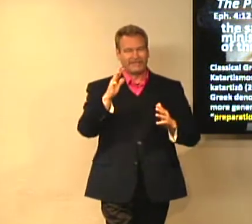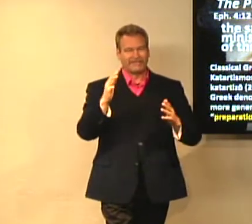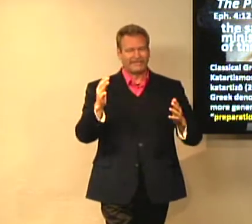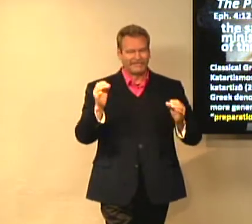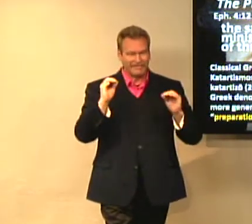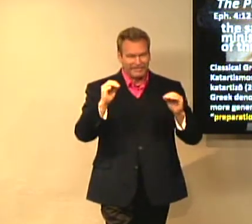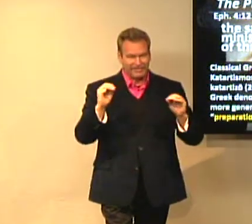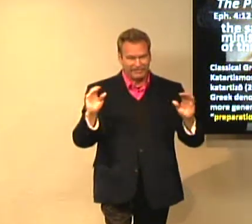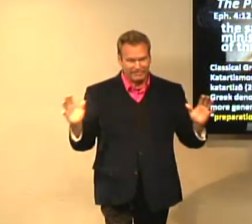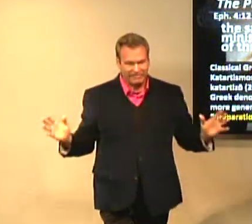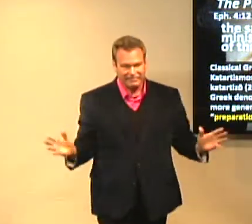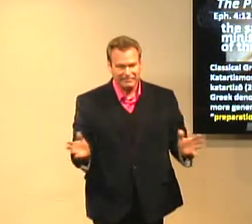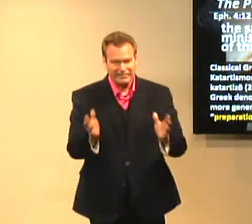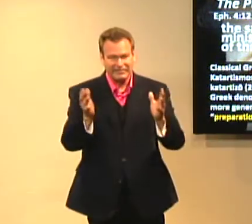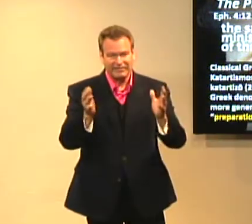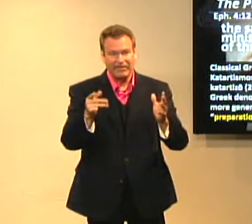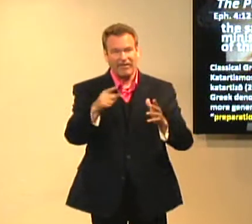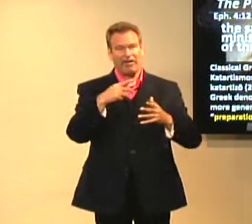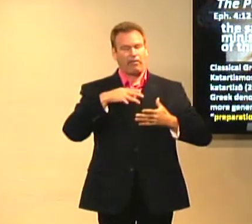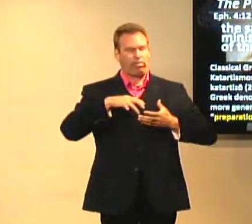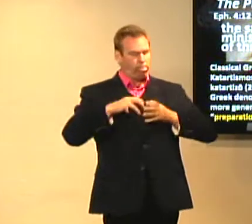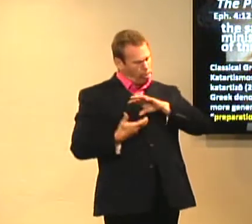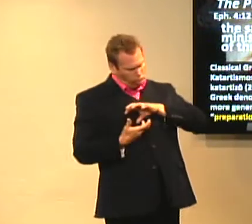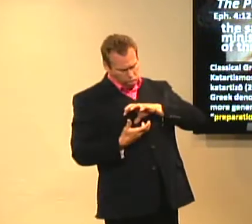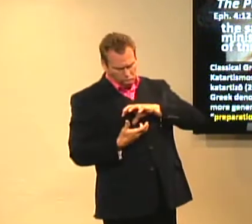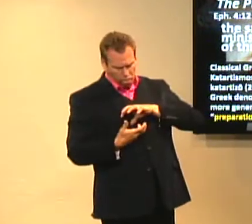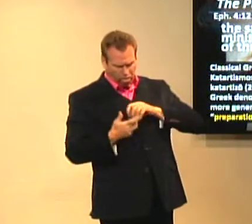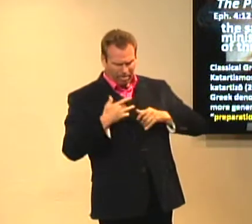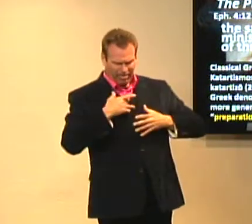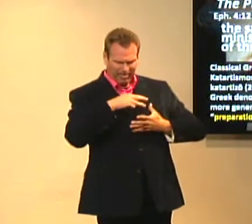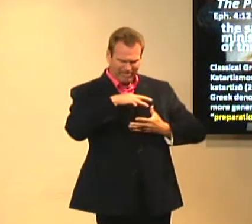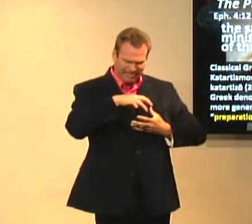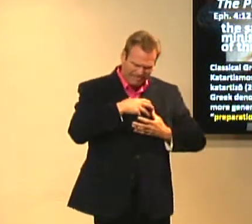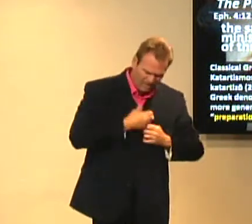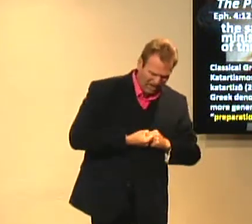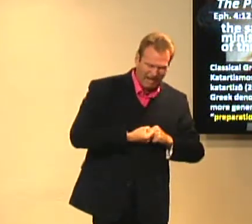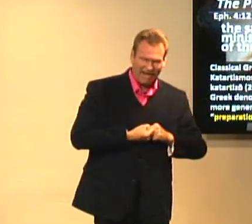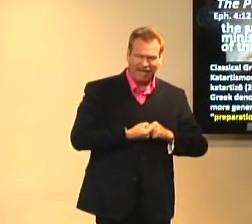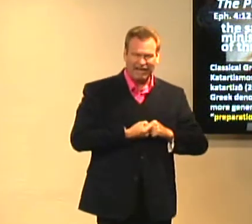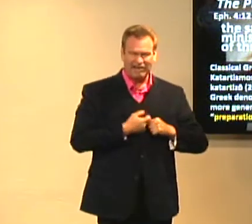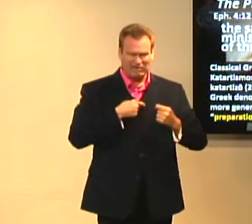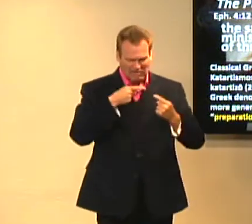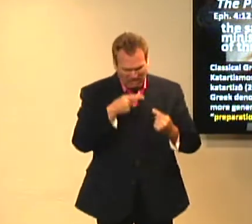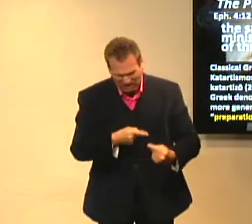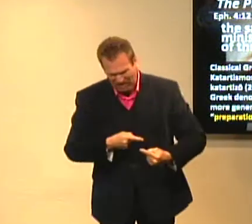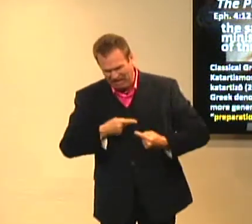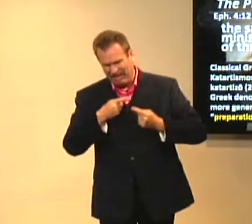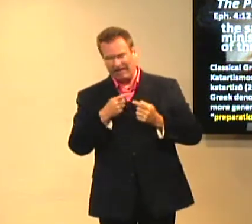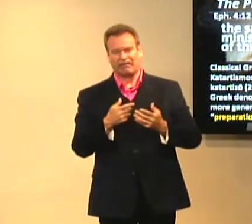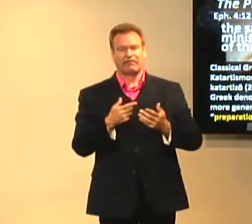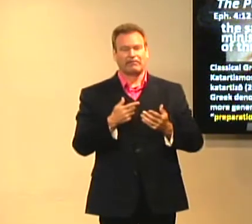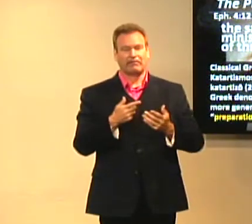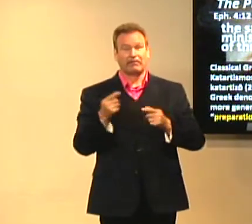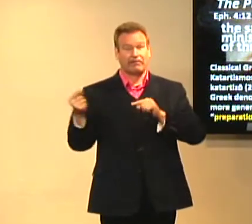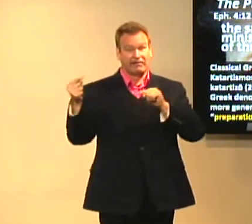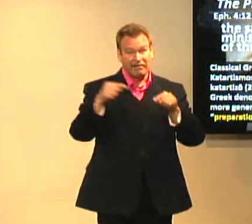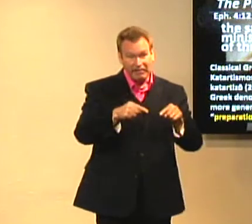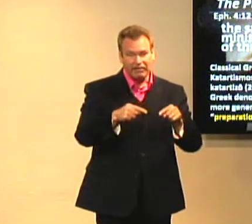injured, and you're hearing the word from a pastor. The things in your life will be set back right. Things that we struggle